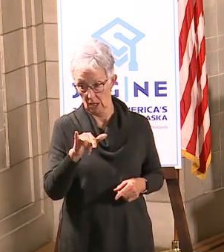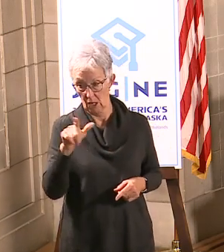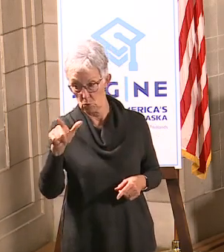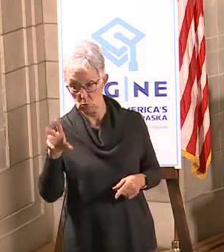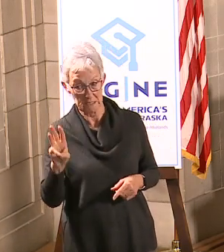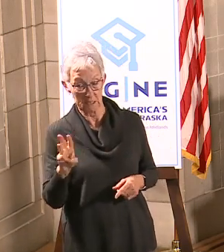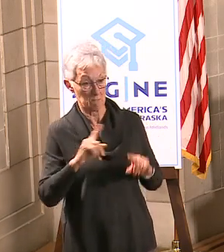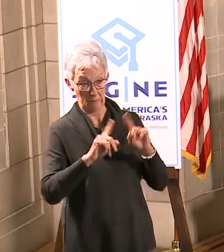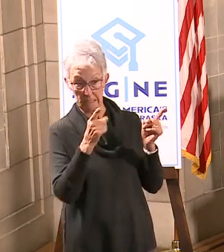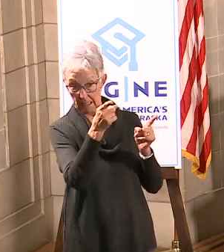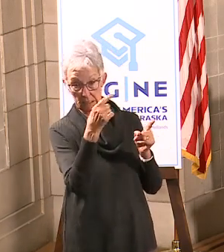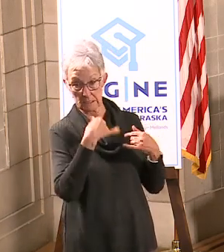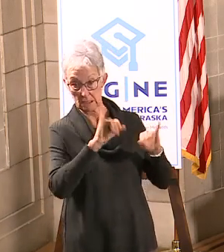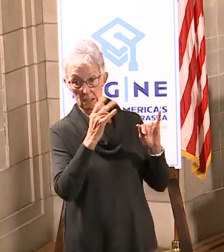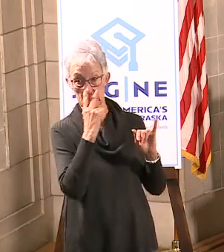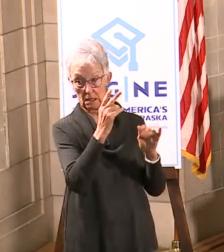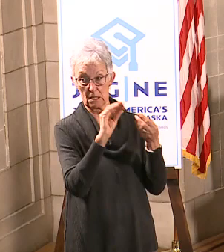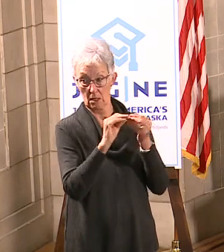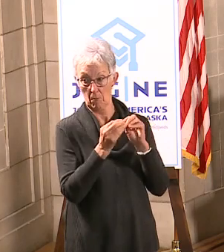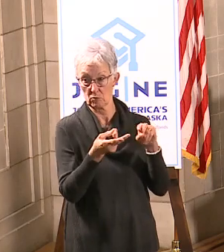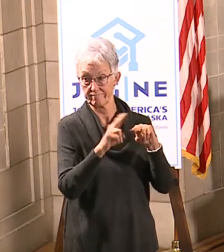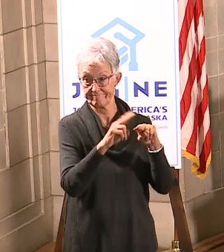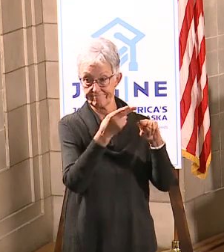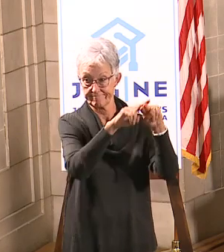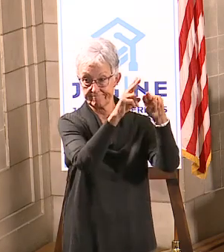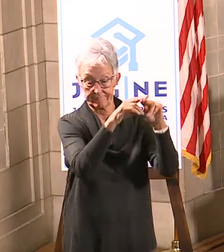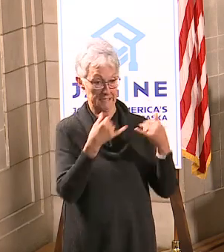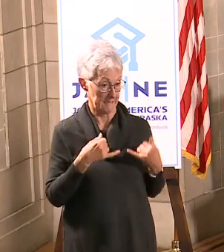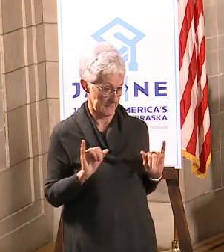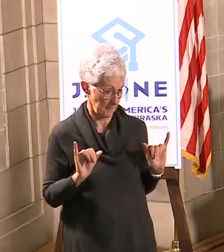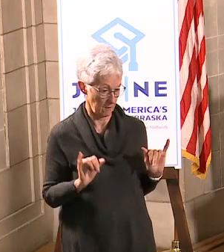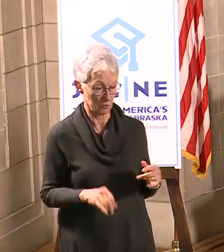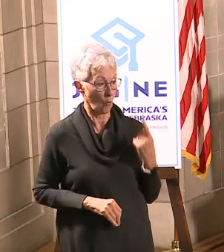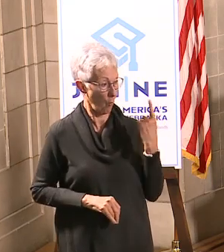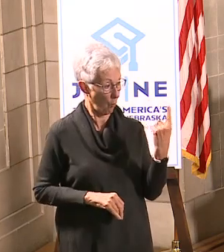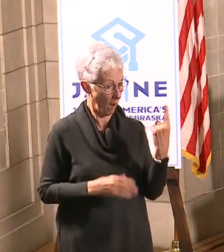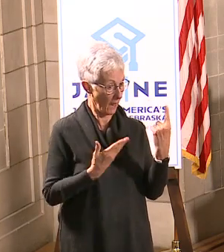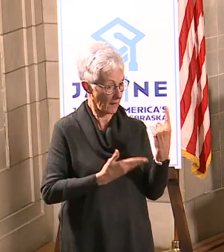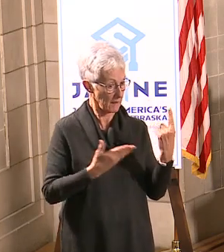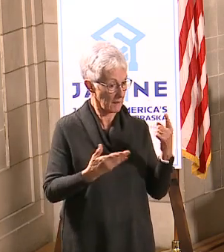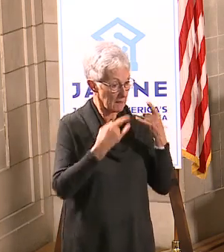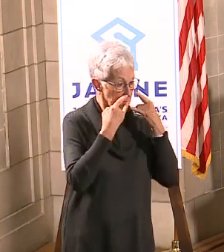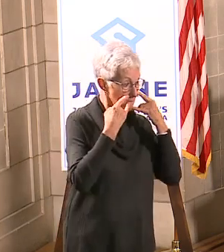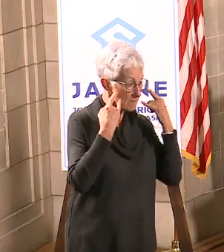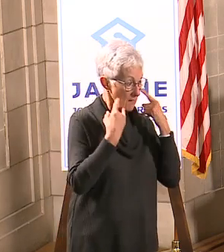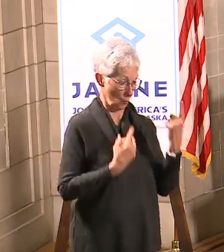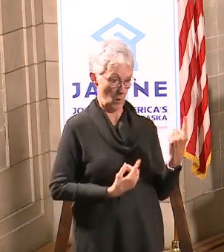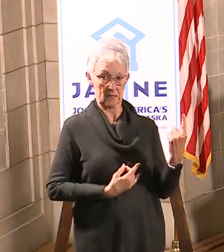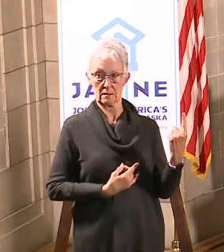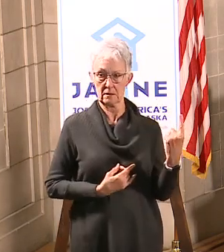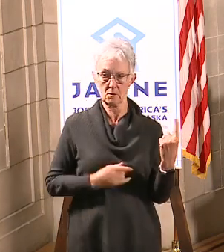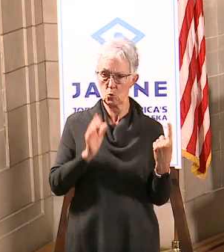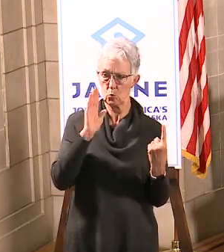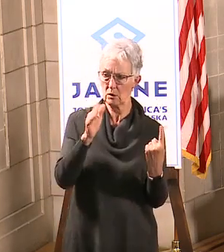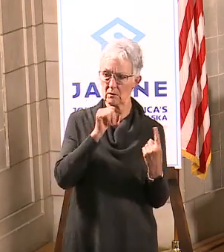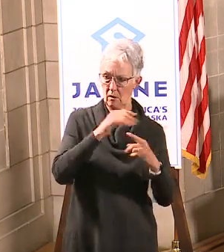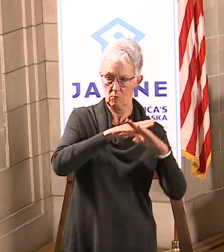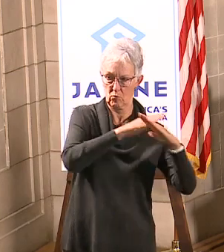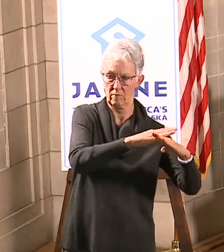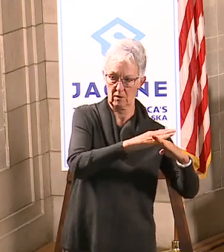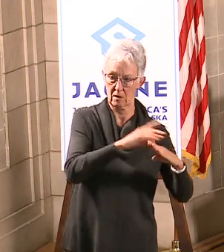cases. So again, one thing by itself is not going to solve the whole problem. We need all these things working together to be able to slow the spread of the virus.